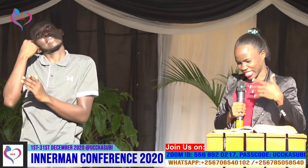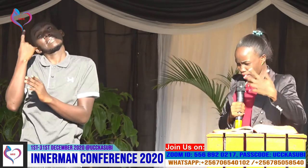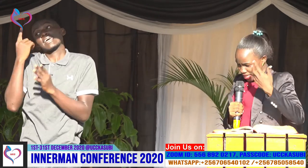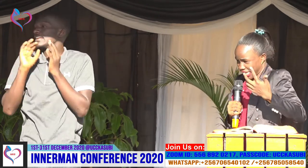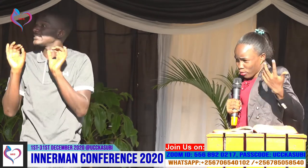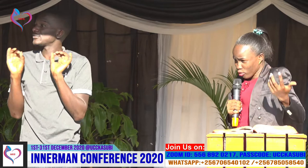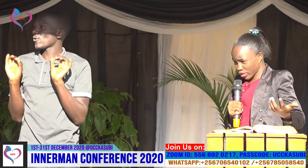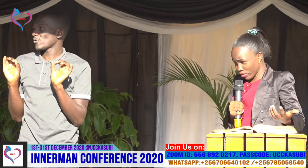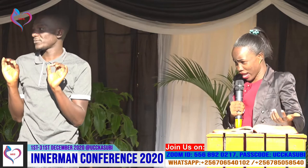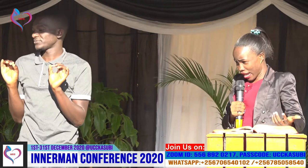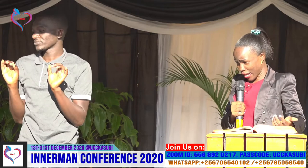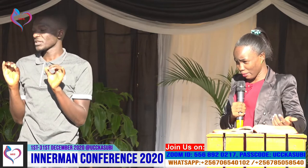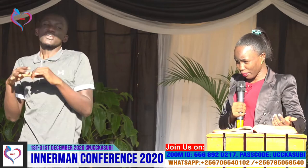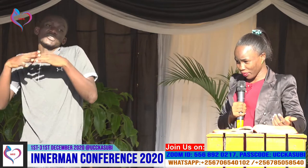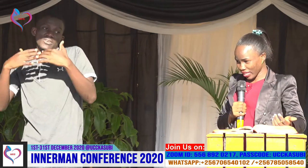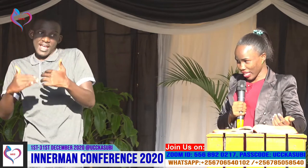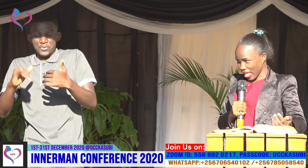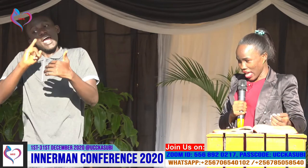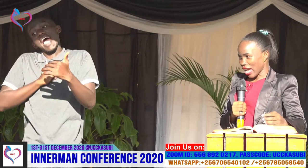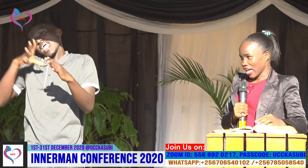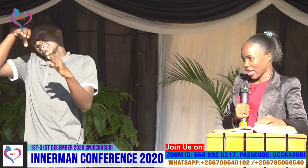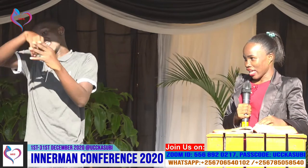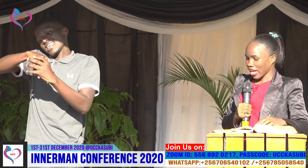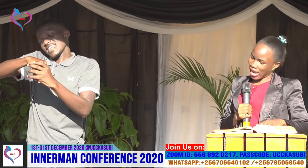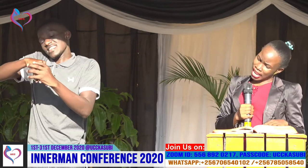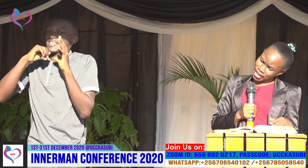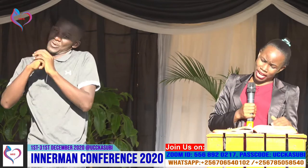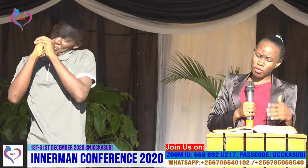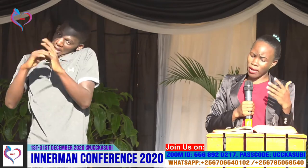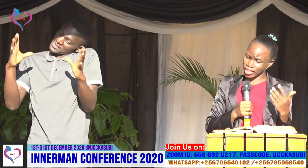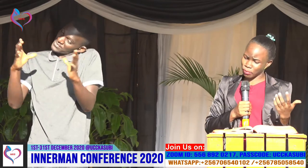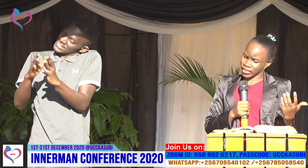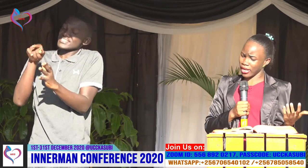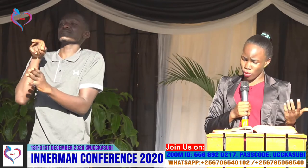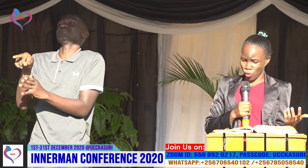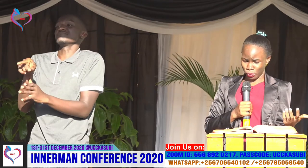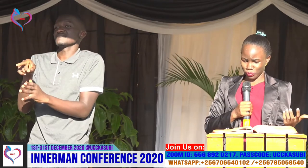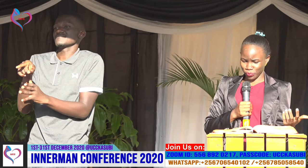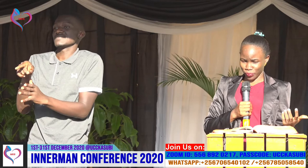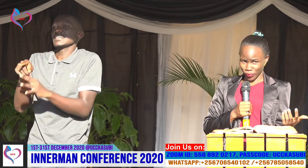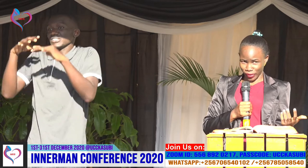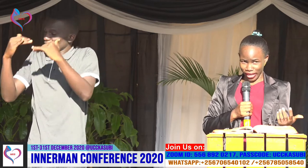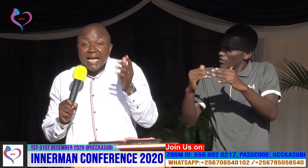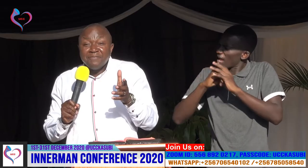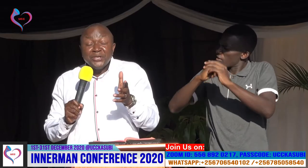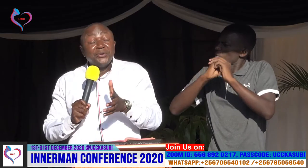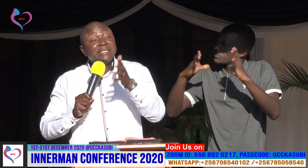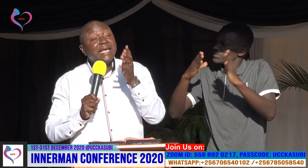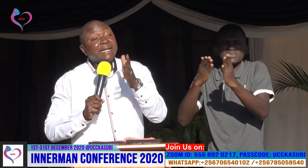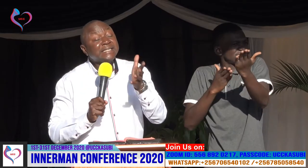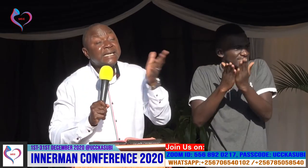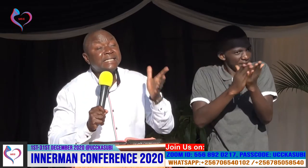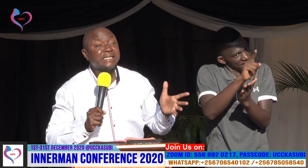Kukwega yanze, sabi tegera ulonji munangi. So I was in the worship team anyway. Kae, nalimu worship team. And even the worship team is serving